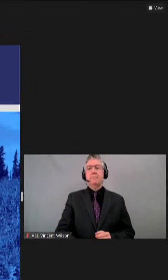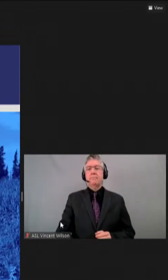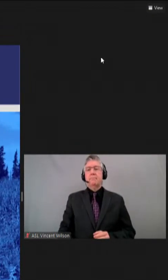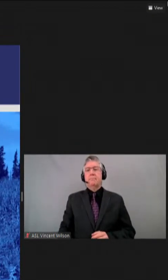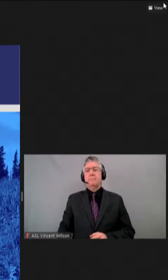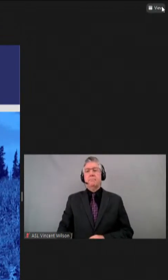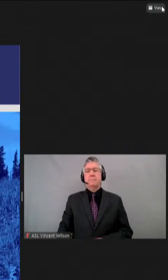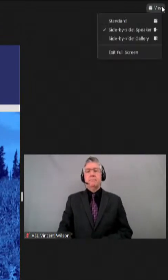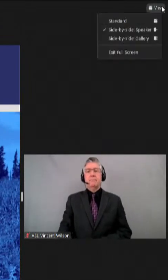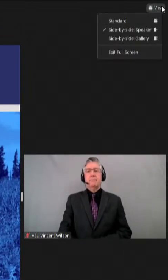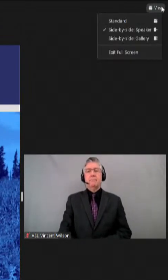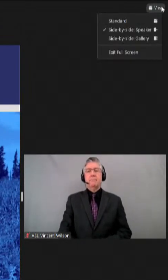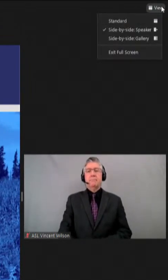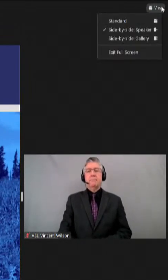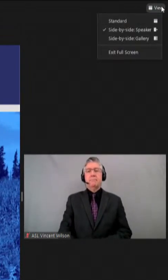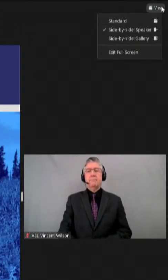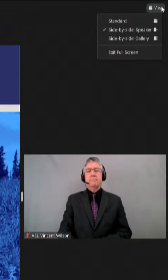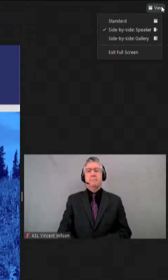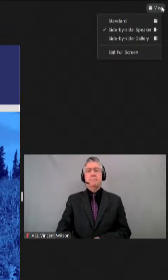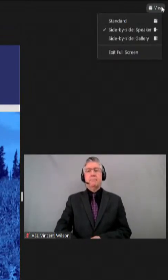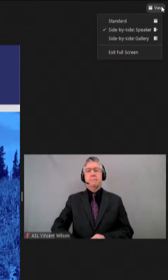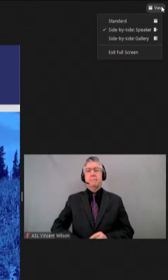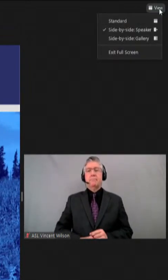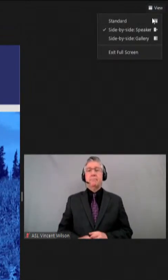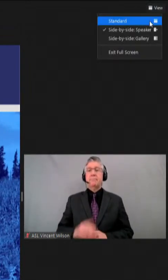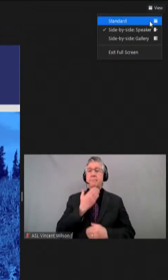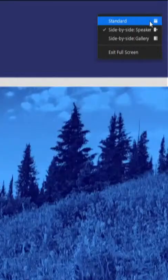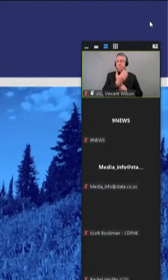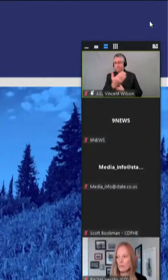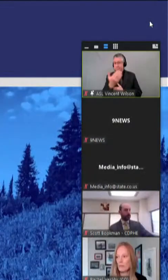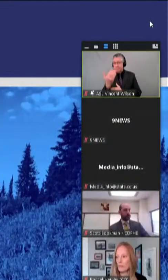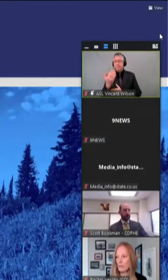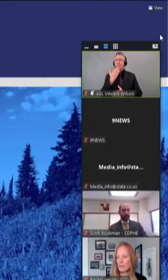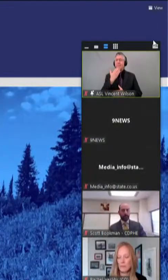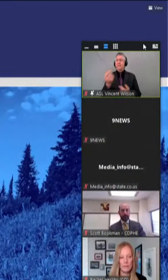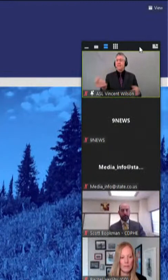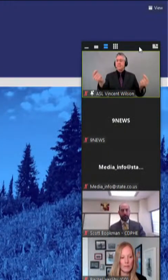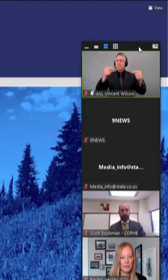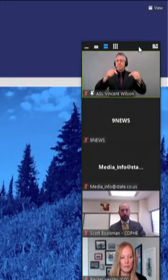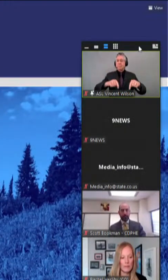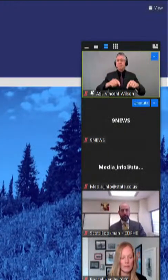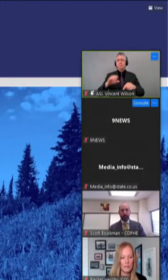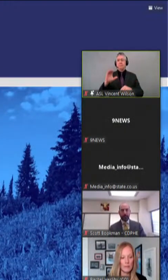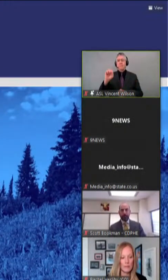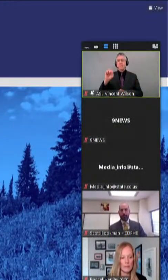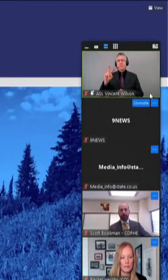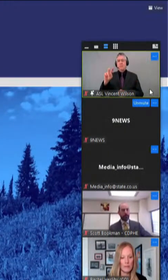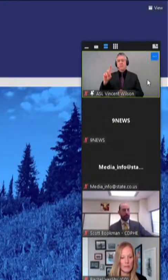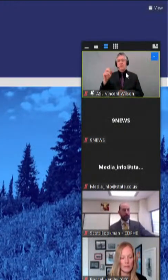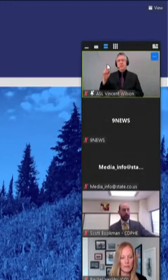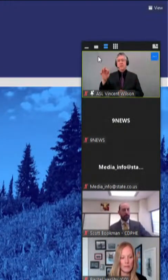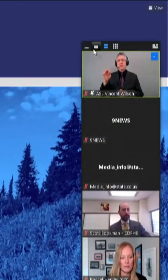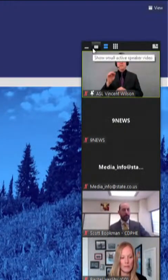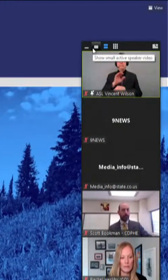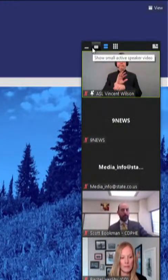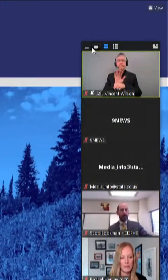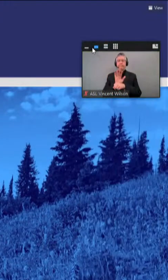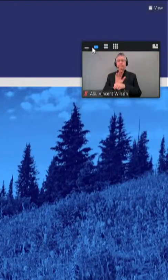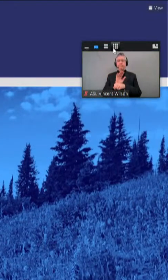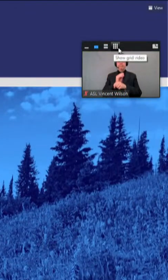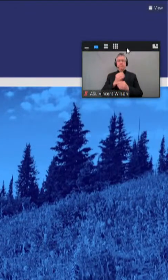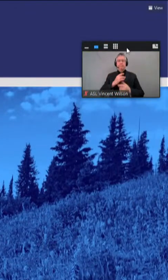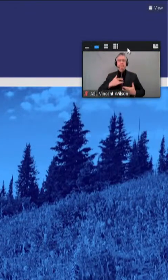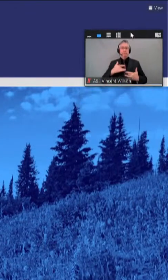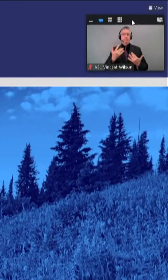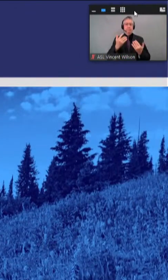Recording in progress. Good morning, everyone. Thank you for joining us for another COVID-19 media update. We'll have a couple